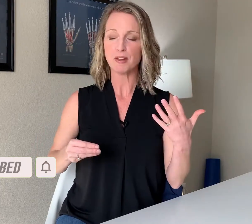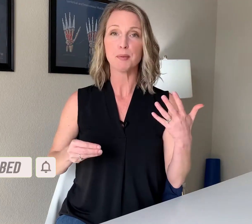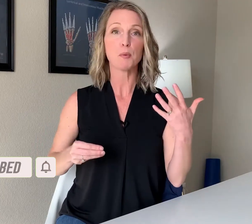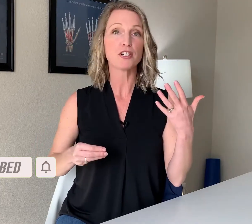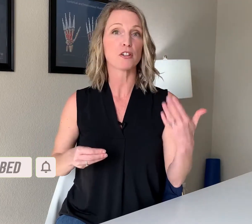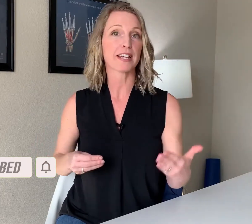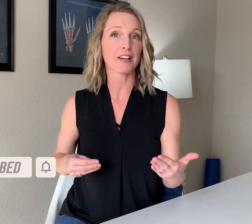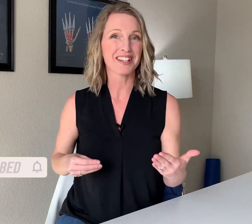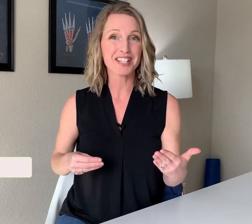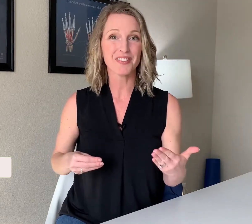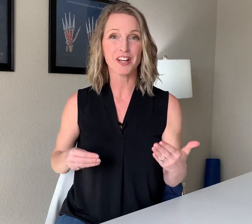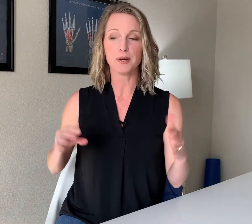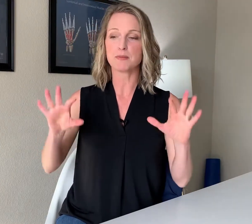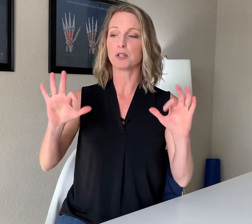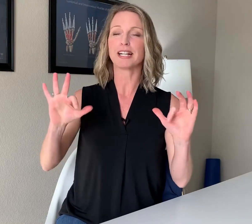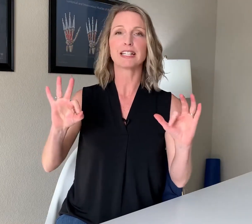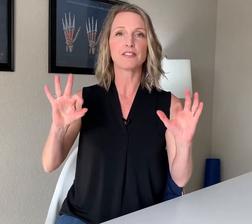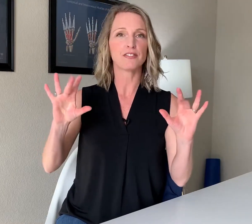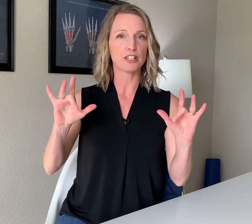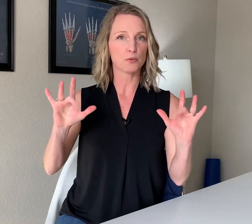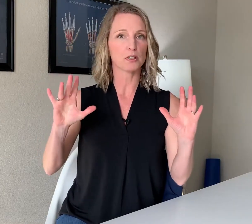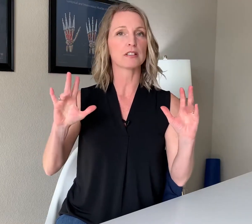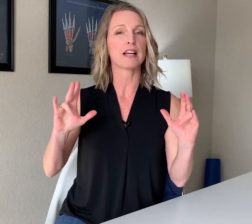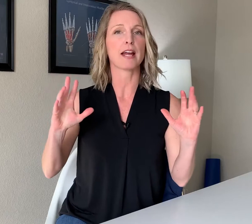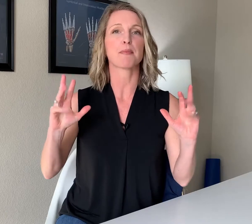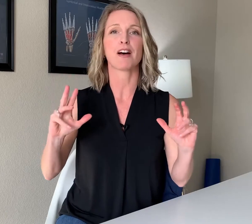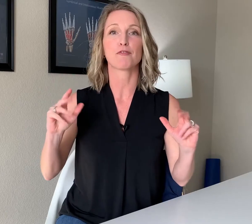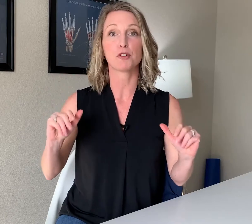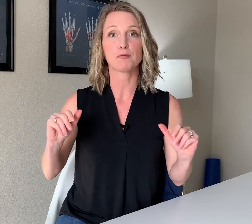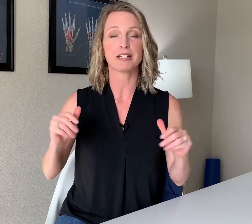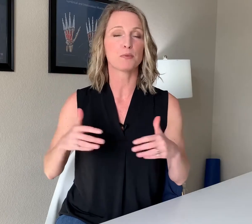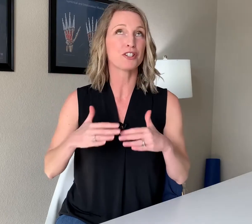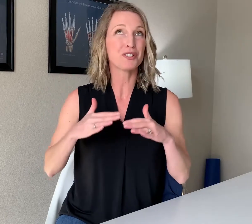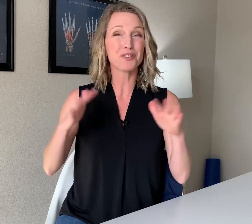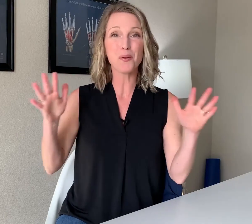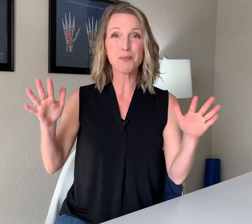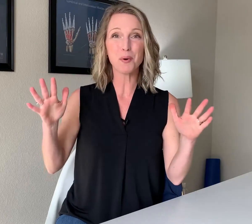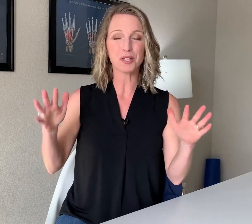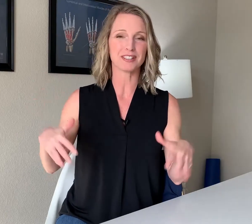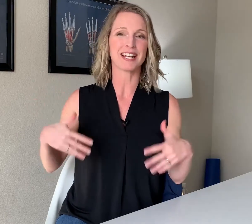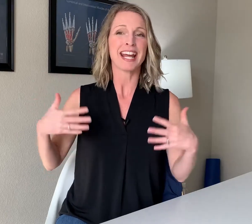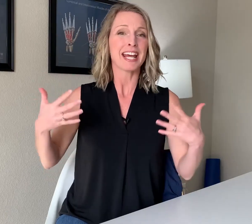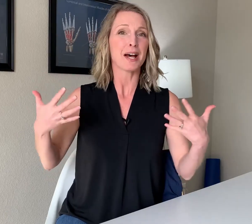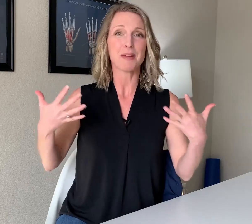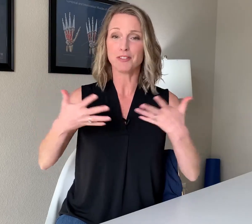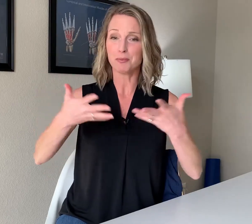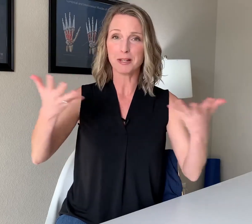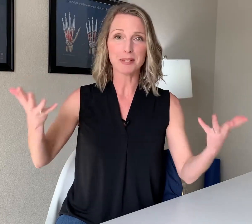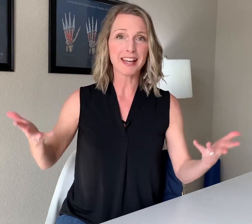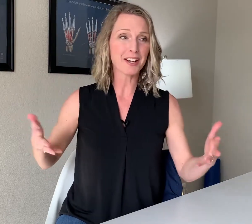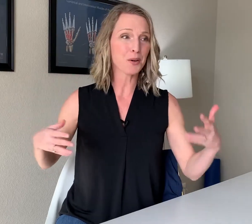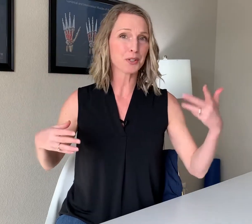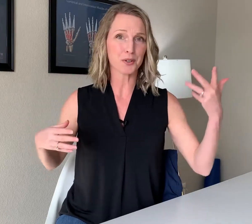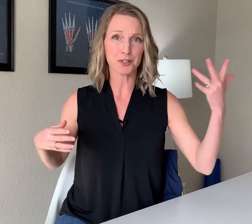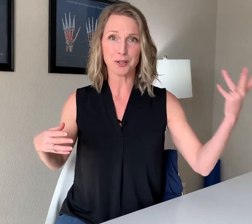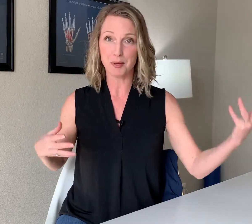what you'll get out of this video is more individual type of movements, which is so important. If you play piano, you're